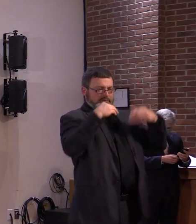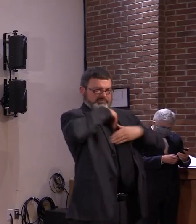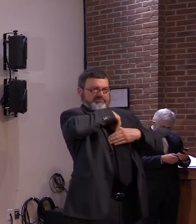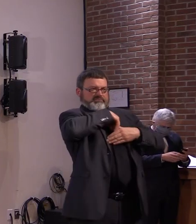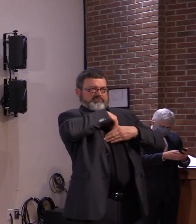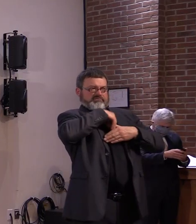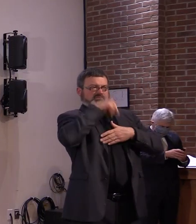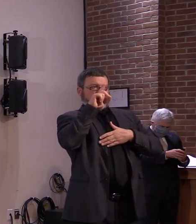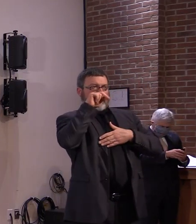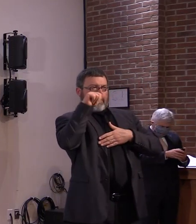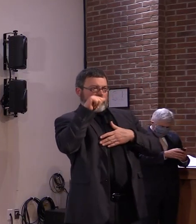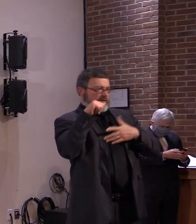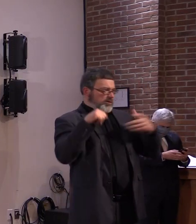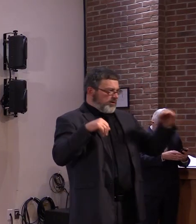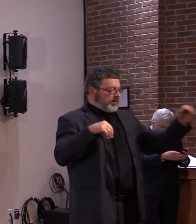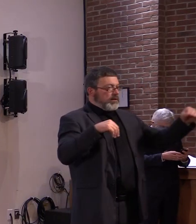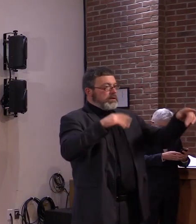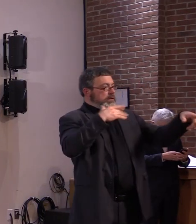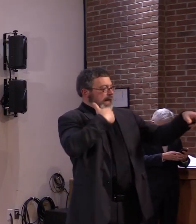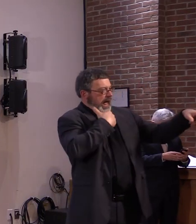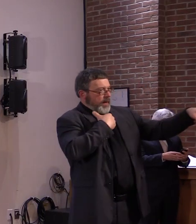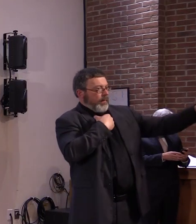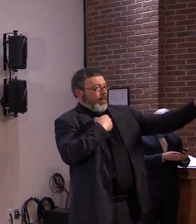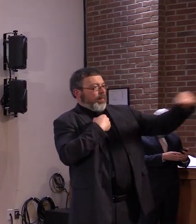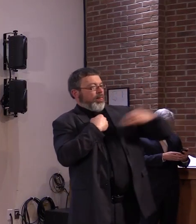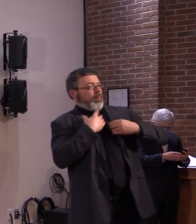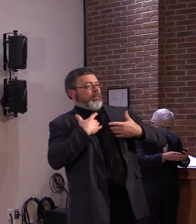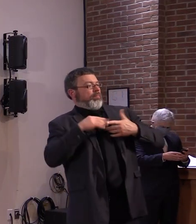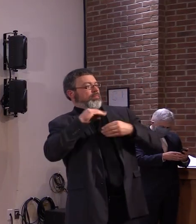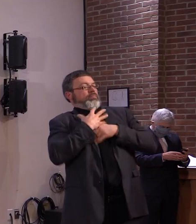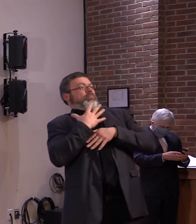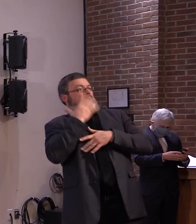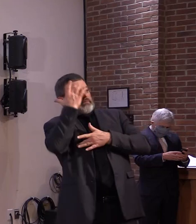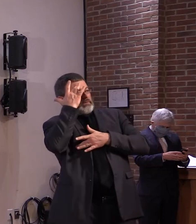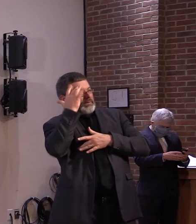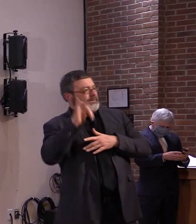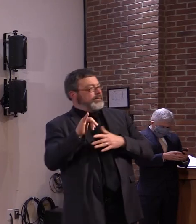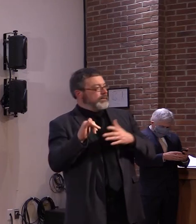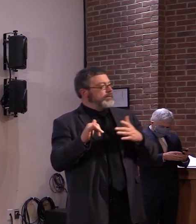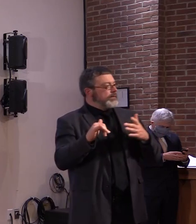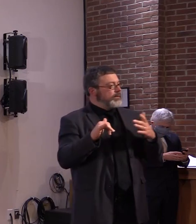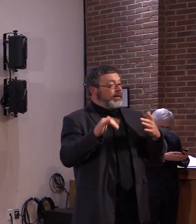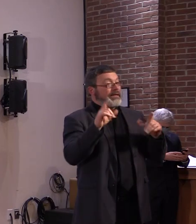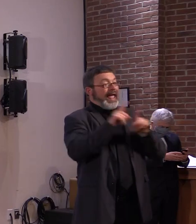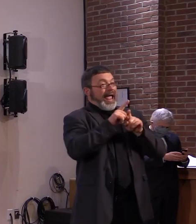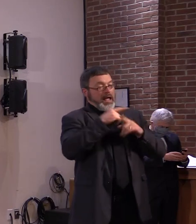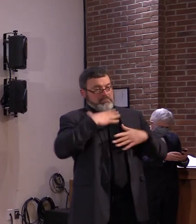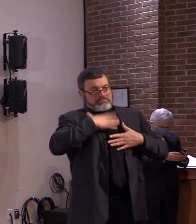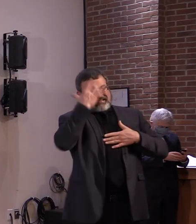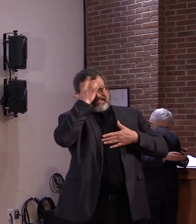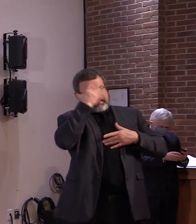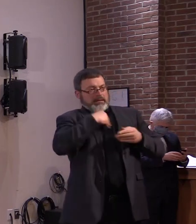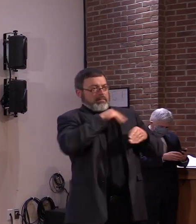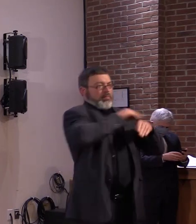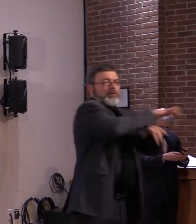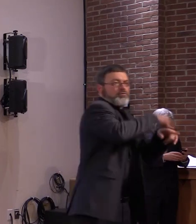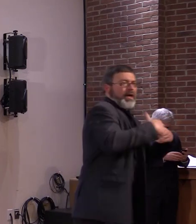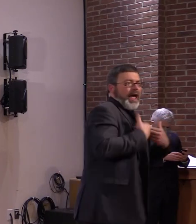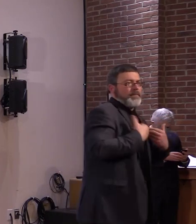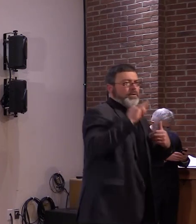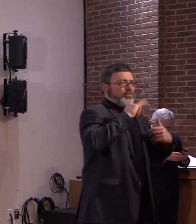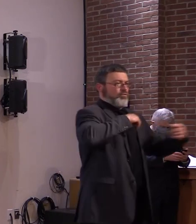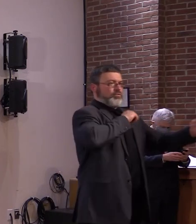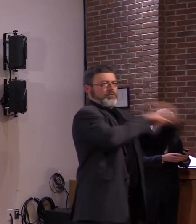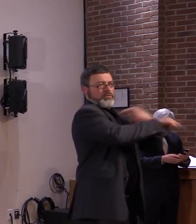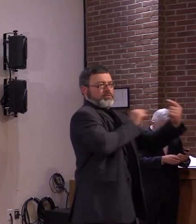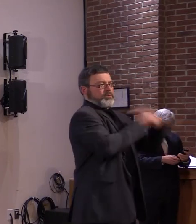different species of animals and humans, to put it that way. So that's what's